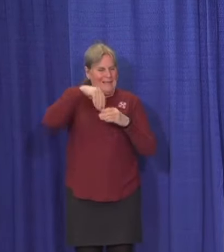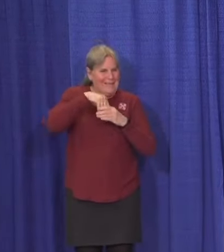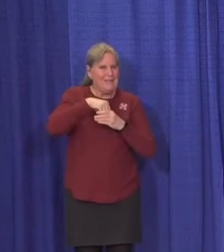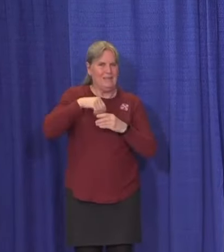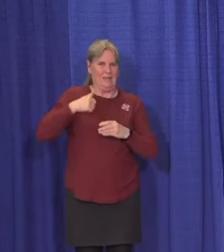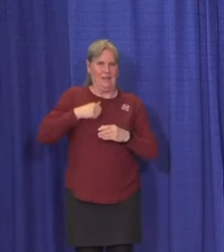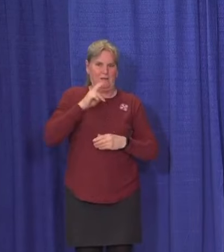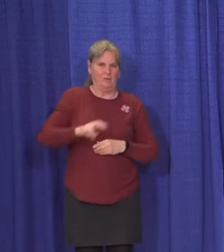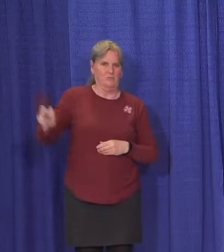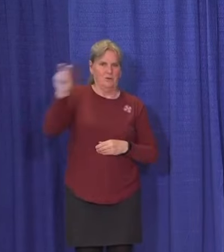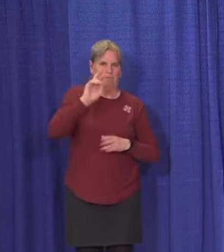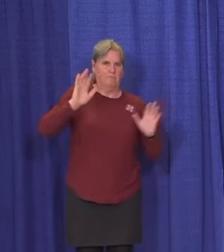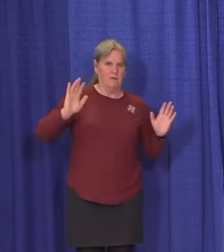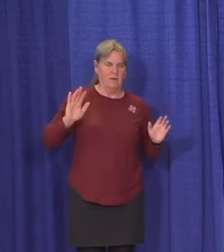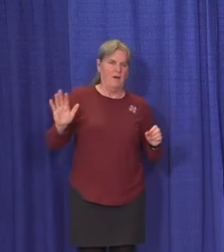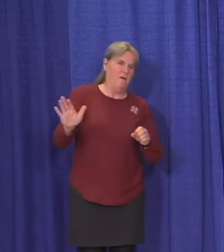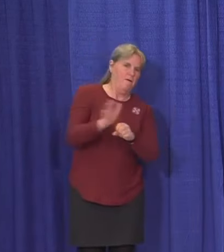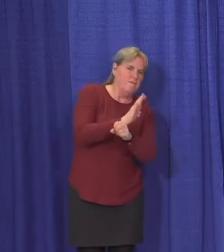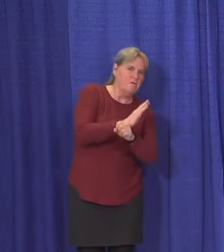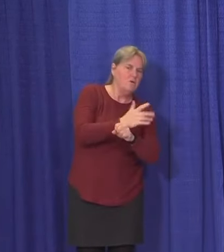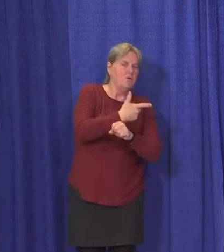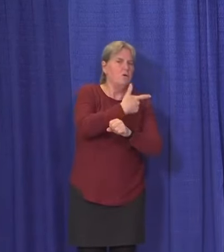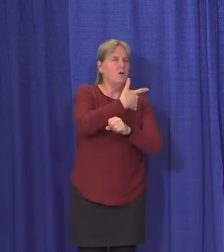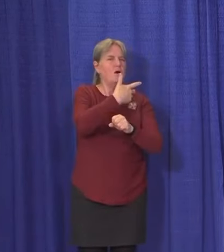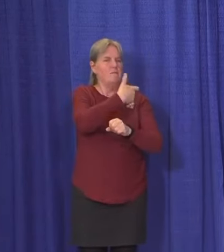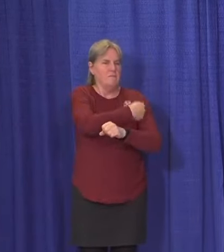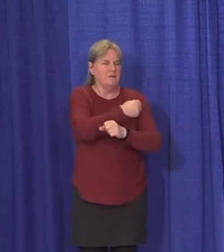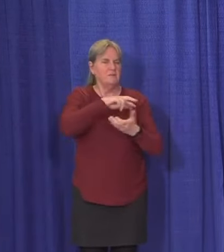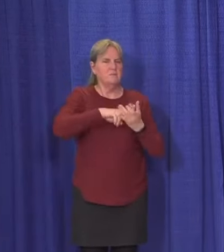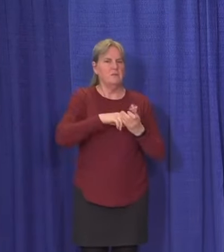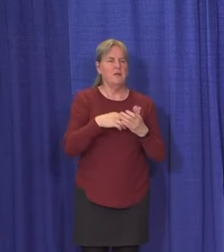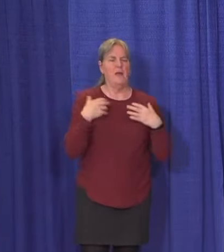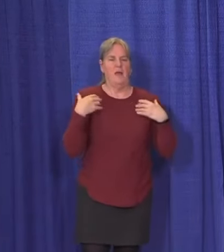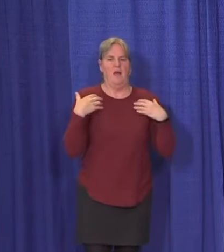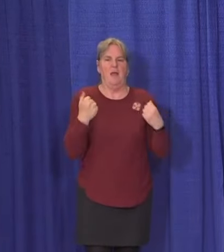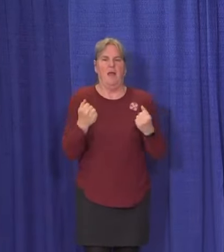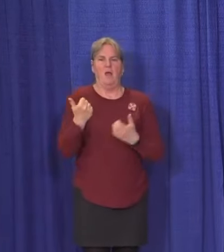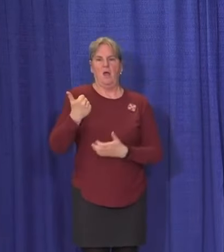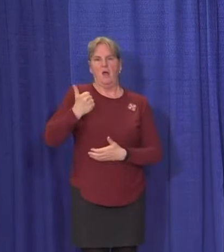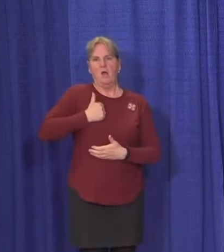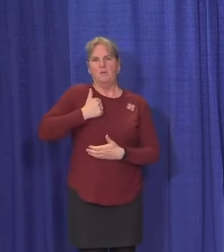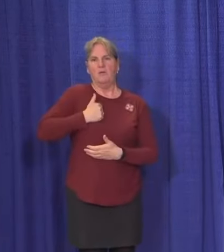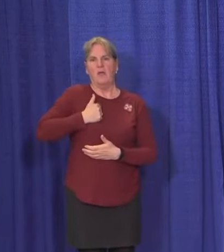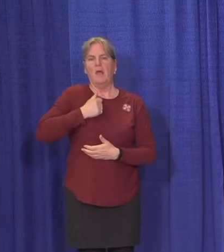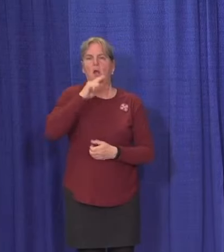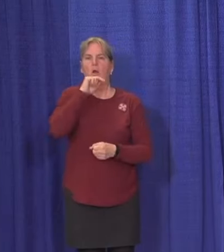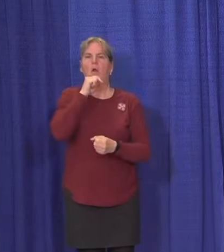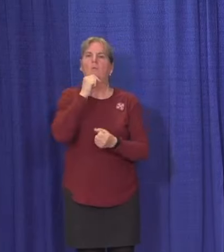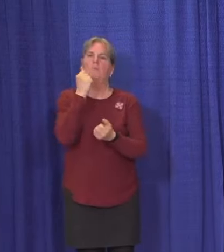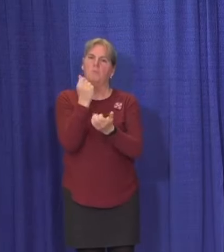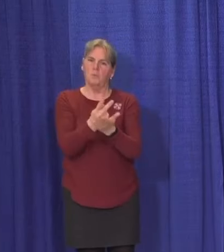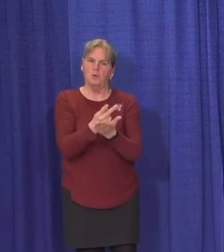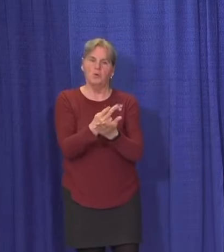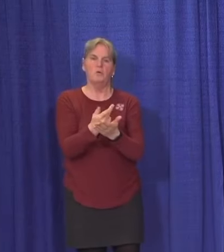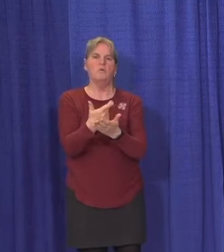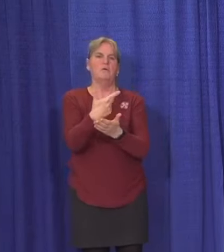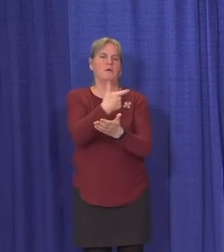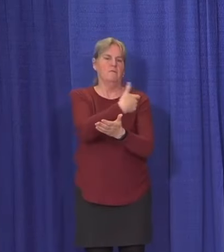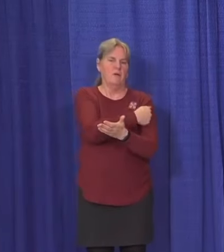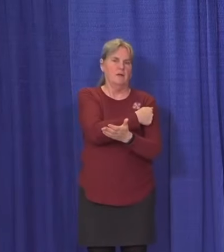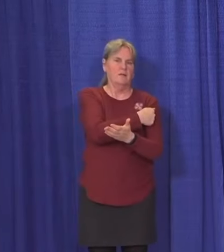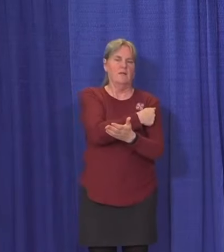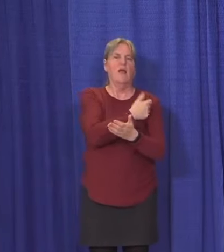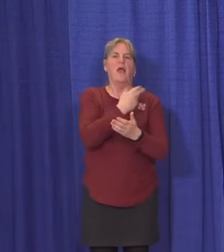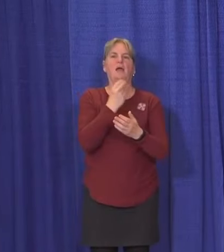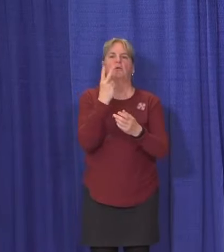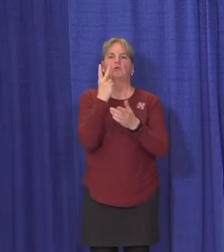Canada. Fully vaccinated means with a Health Canada approved vaccine and 2 weeks after the second dose.